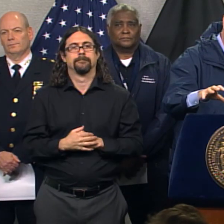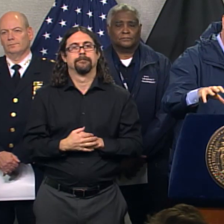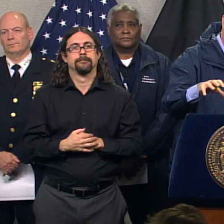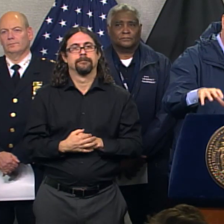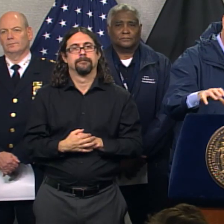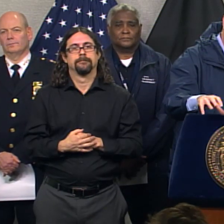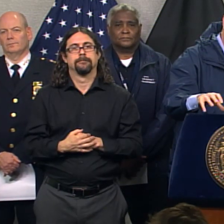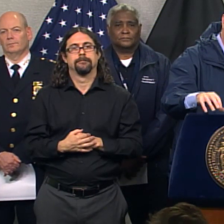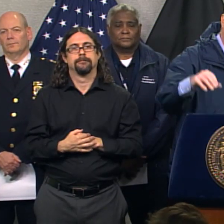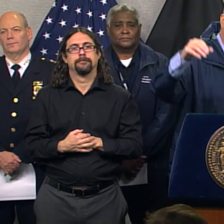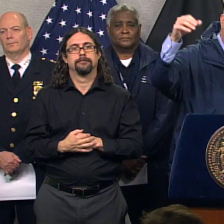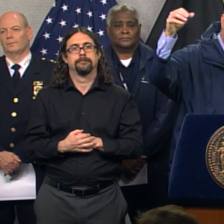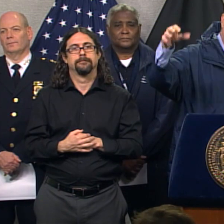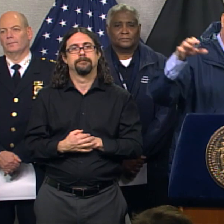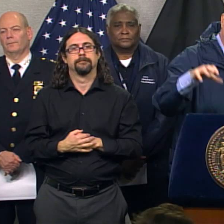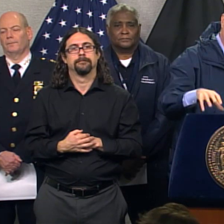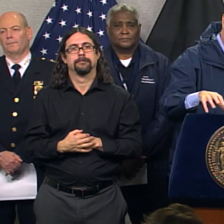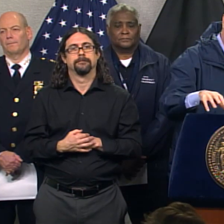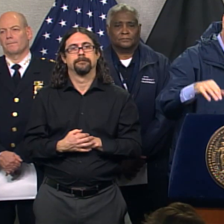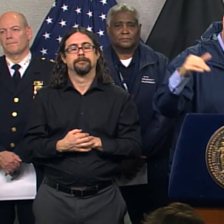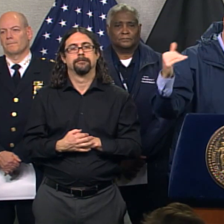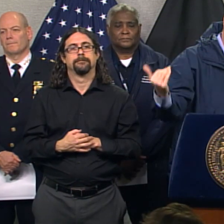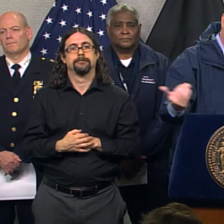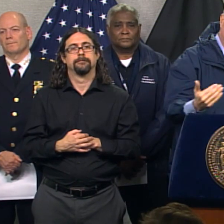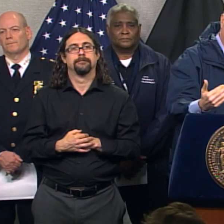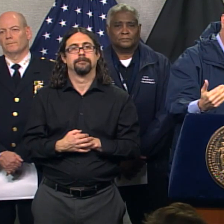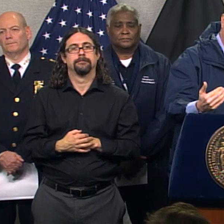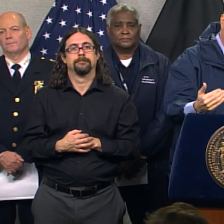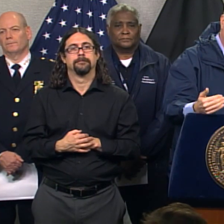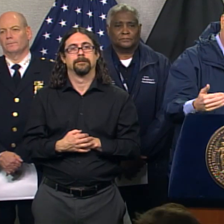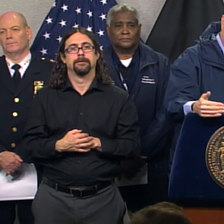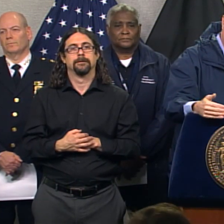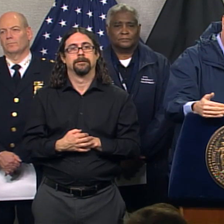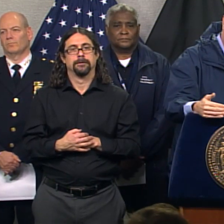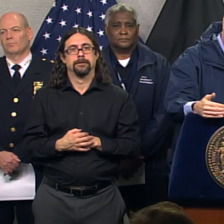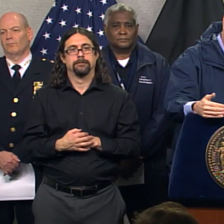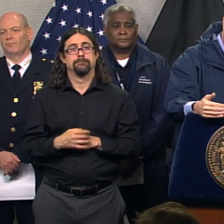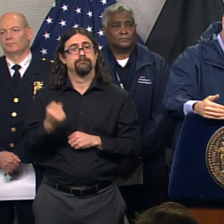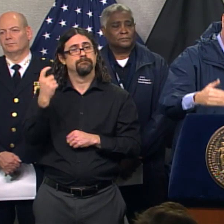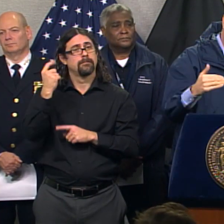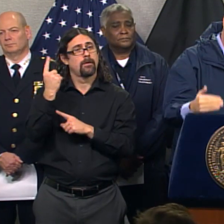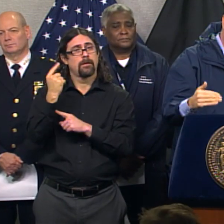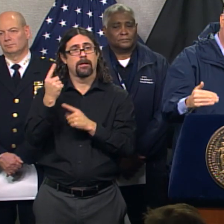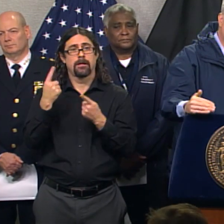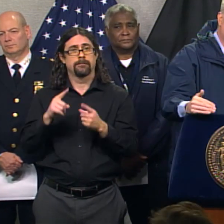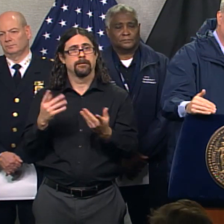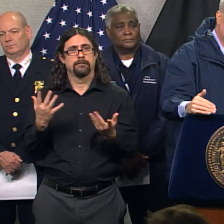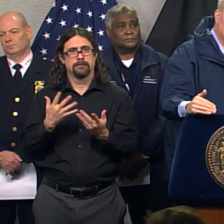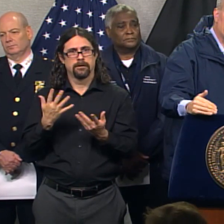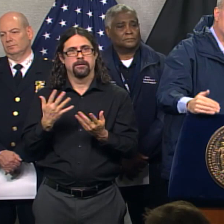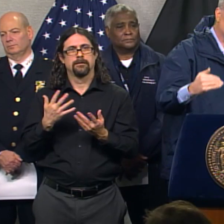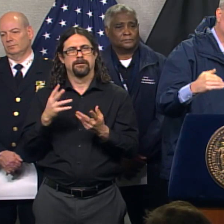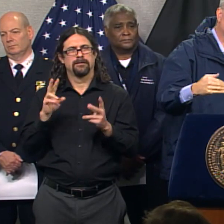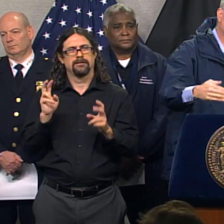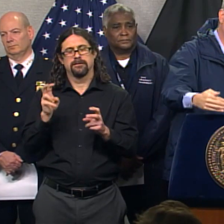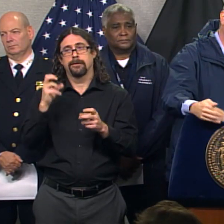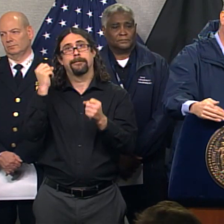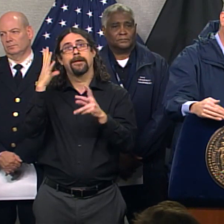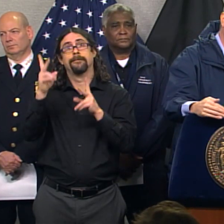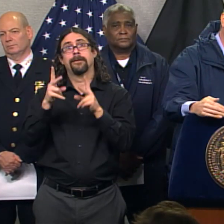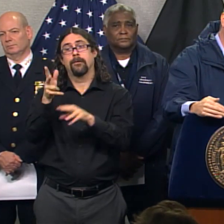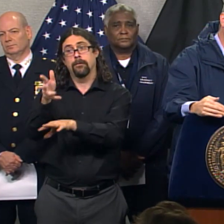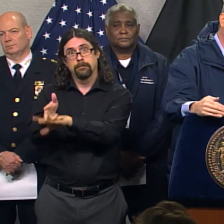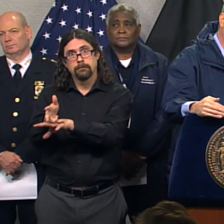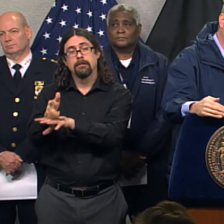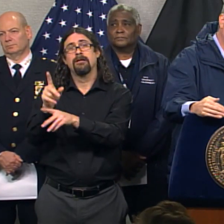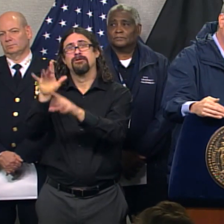added up on the street. It got so bad that the big equipment couldn't get through effectively. Everything got bogged down, and that was one of the things that convinced us that